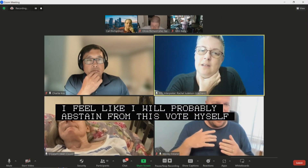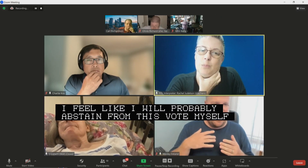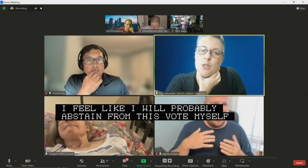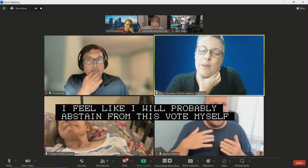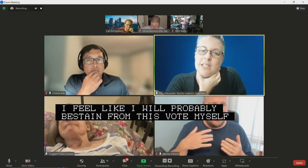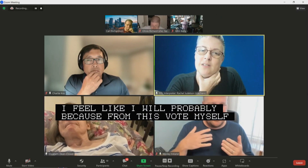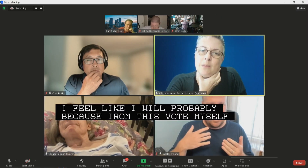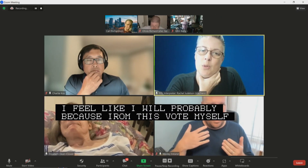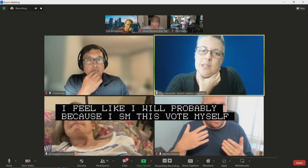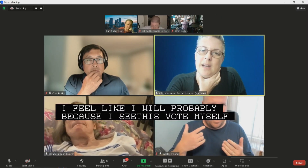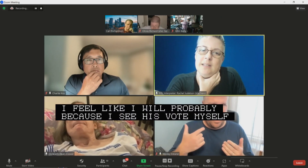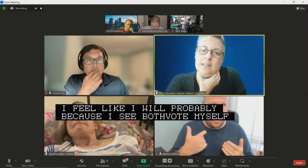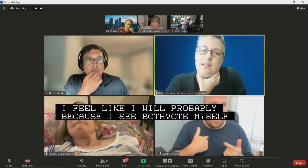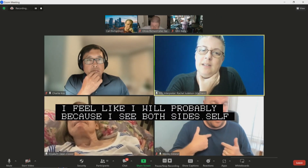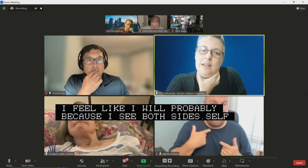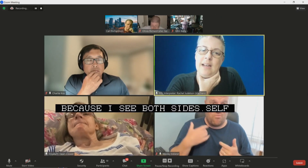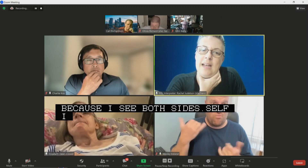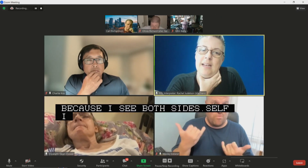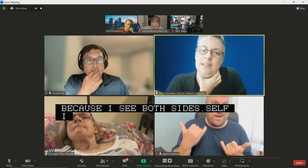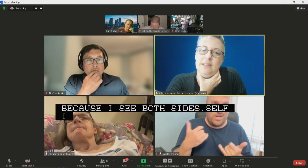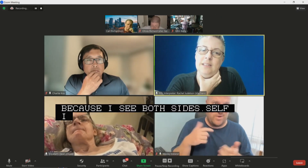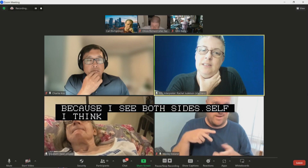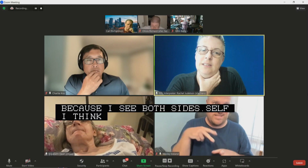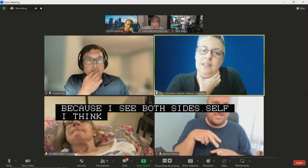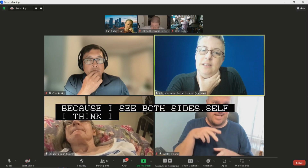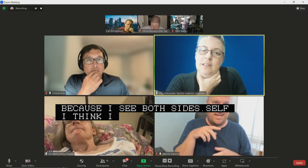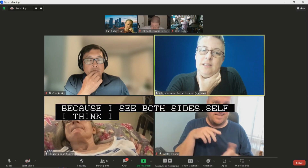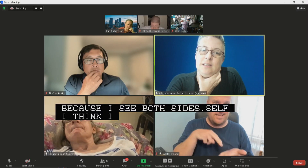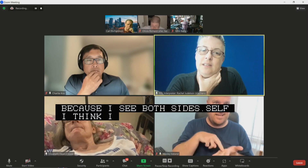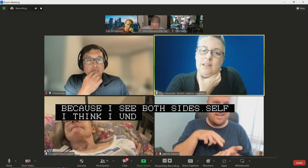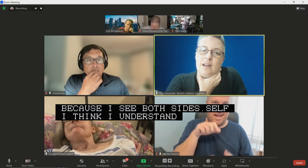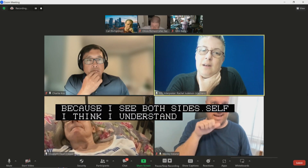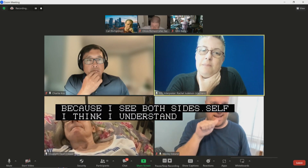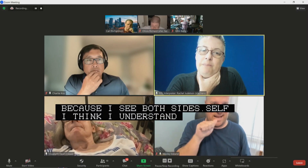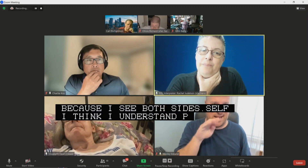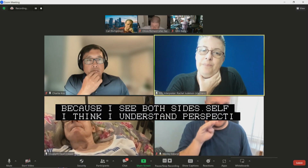understand perspectives on both sides. And